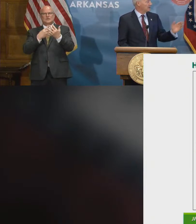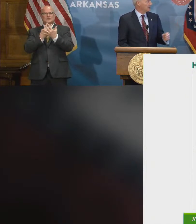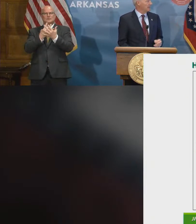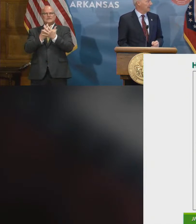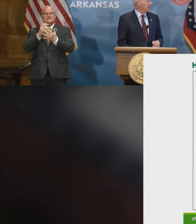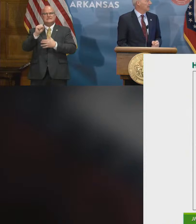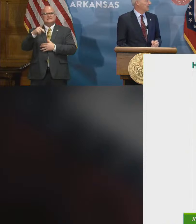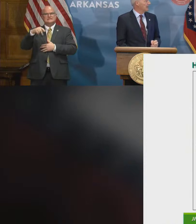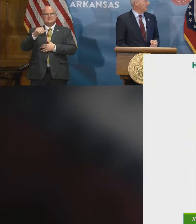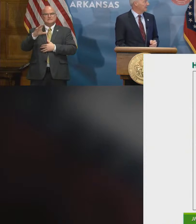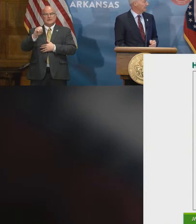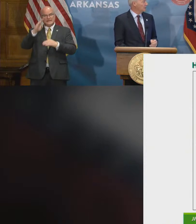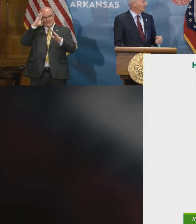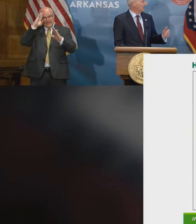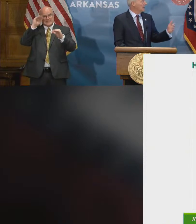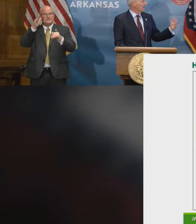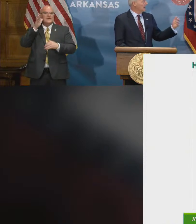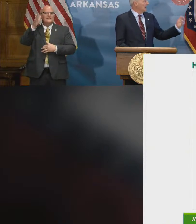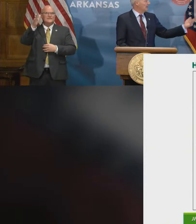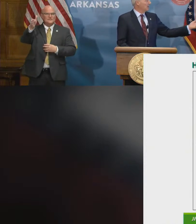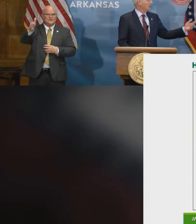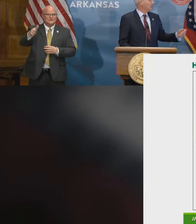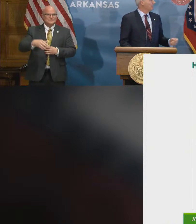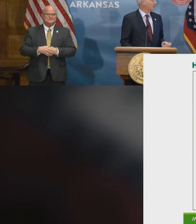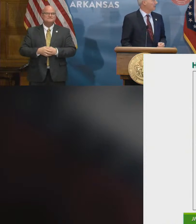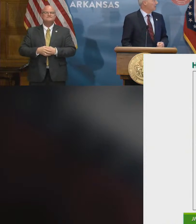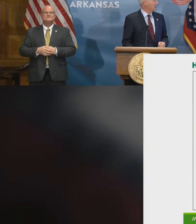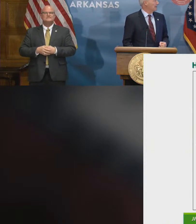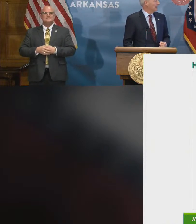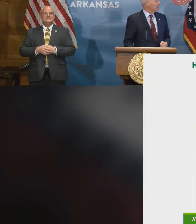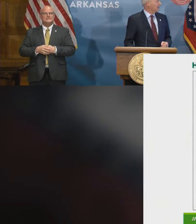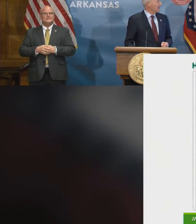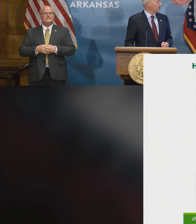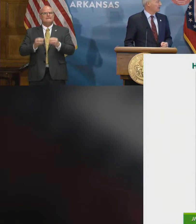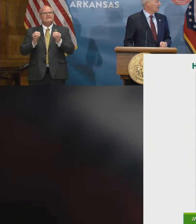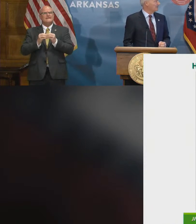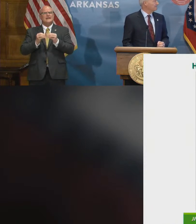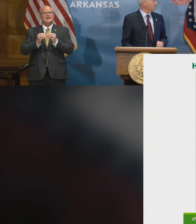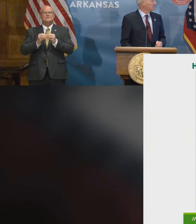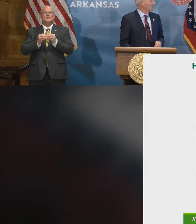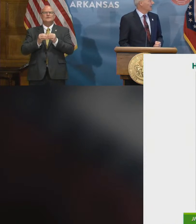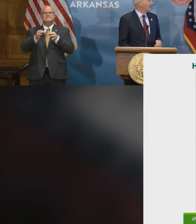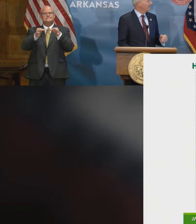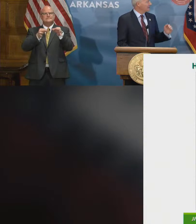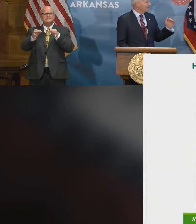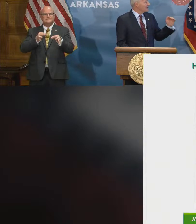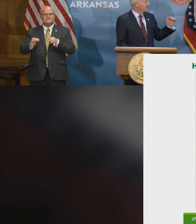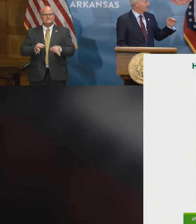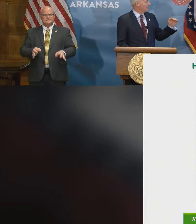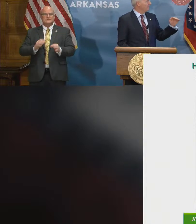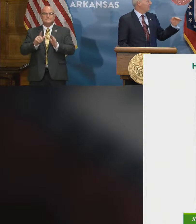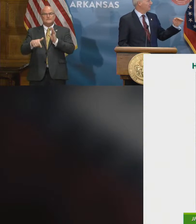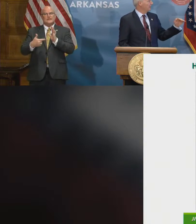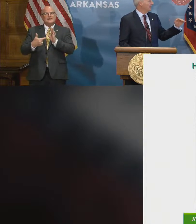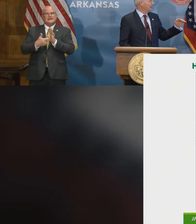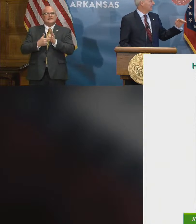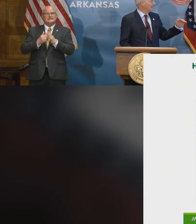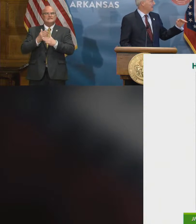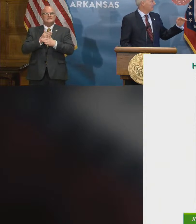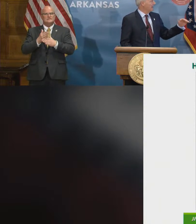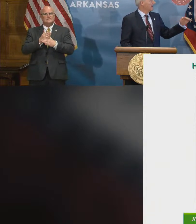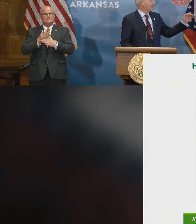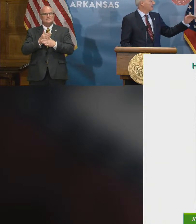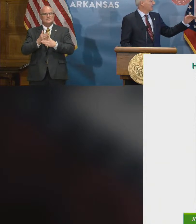space anticipating the future. And then I want to do a further breakdown on the next chart. This is just